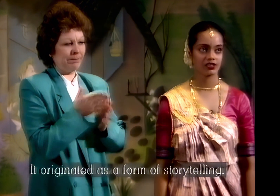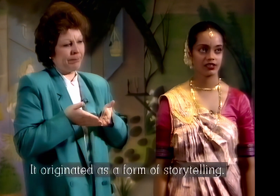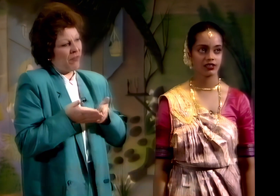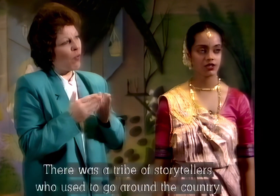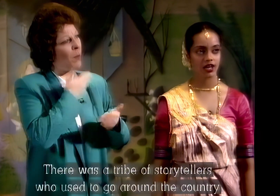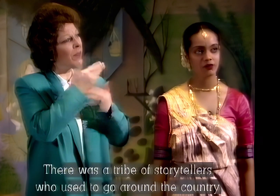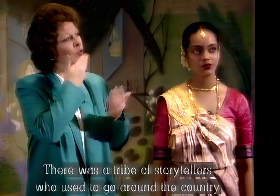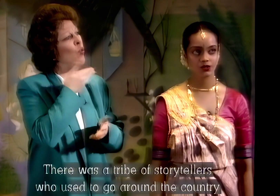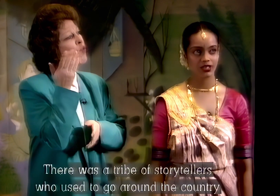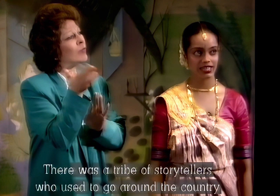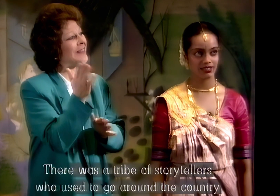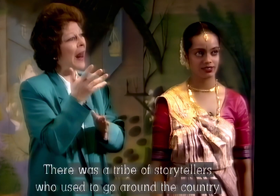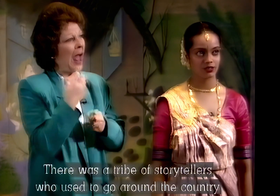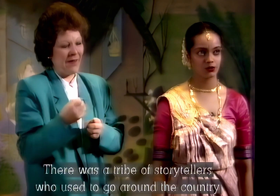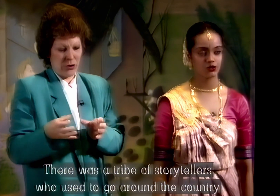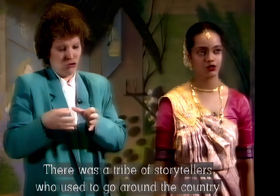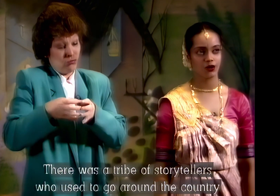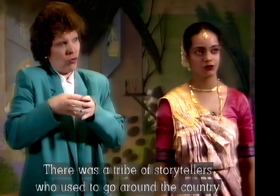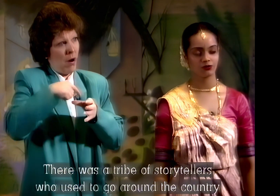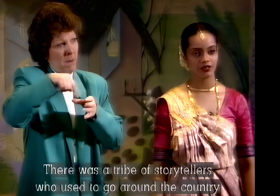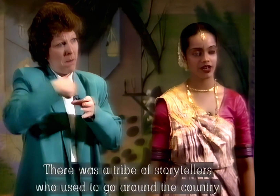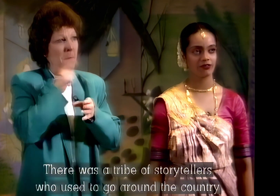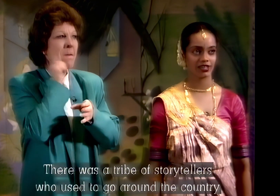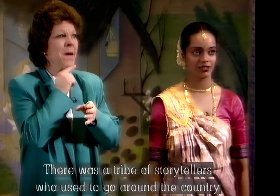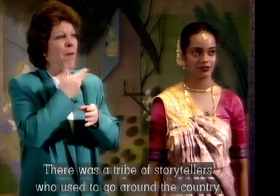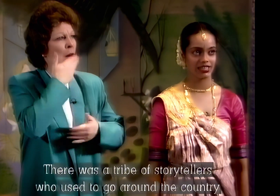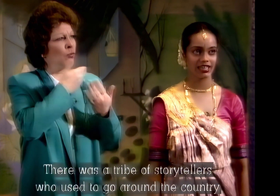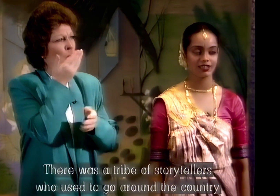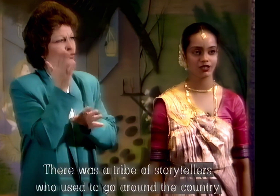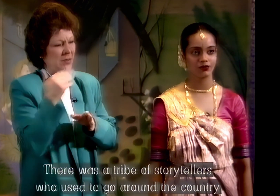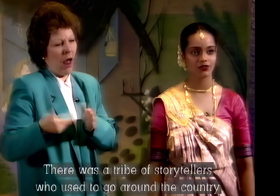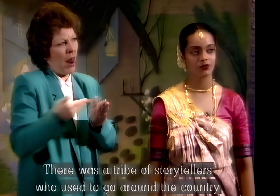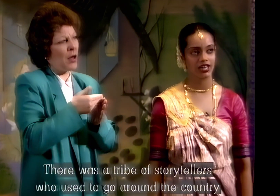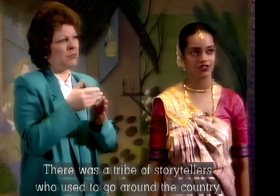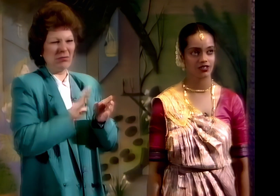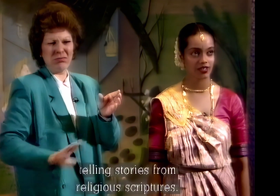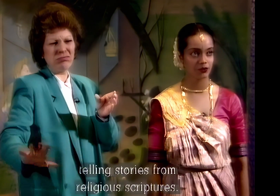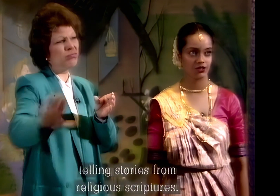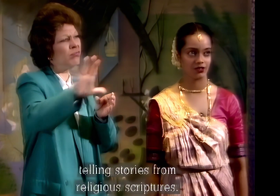a tribe of storytellers who used to go around the country telling stories from religious scriptures.